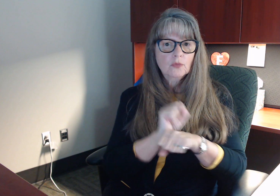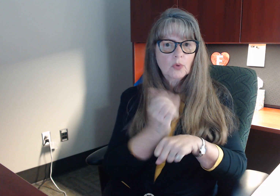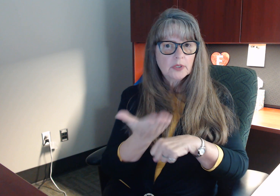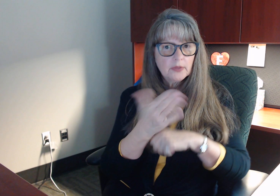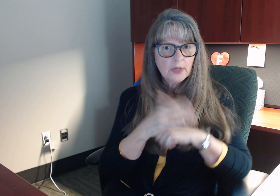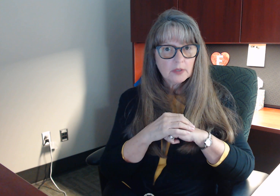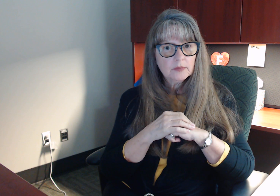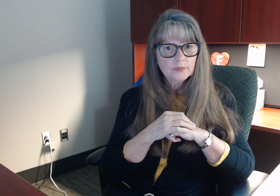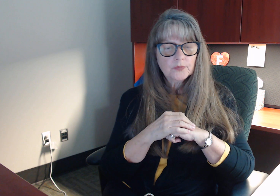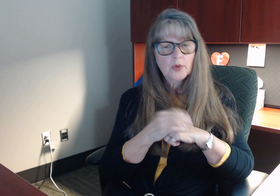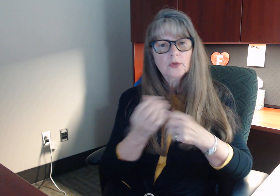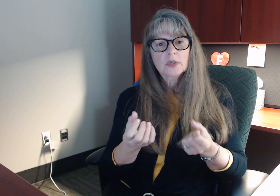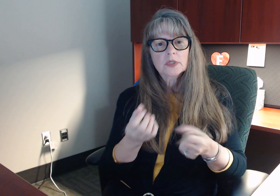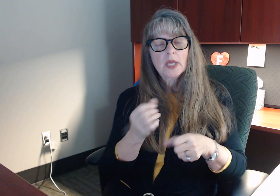worked there. Or you could say,